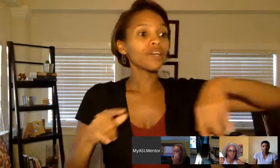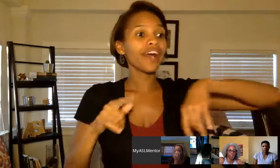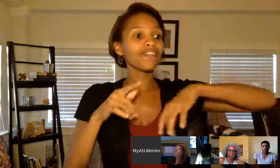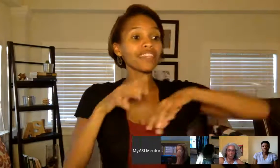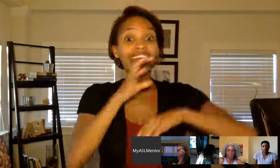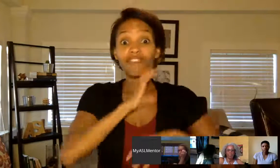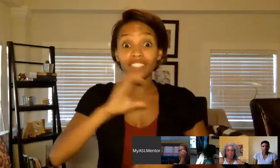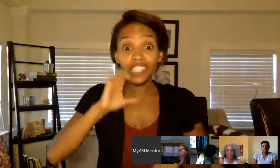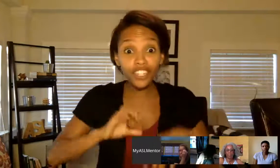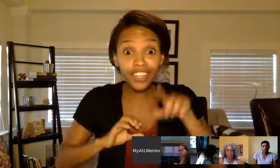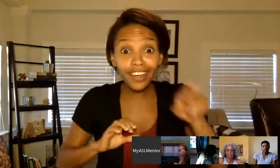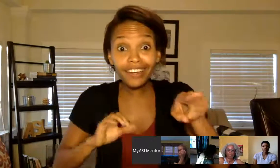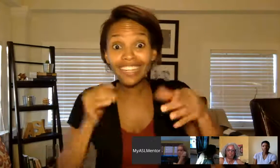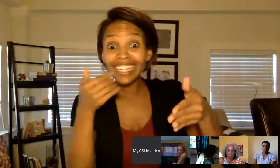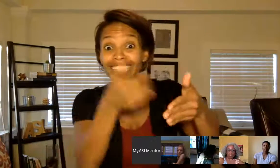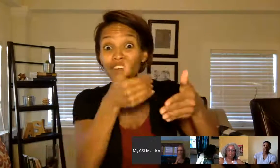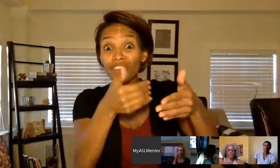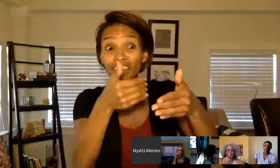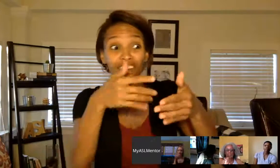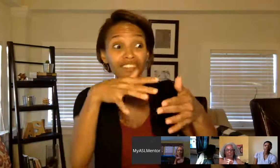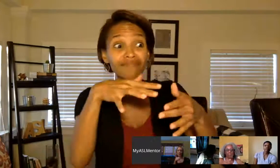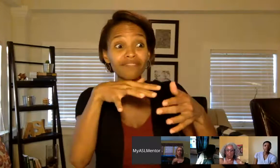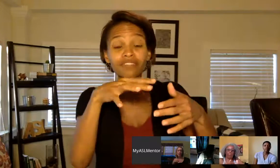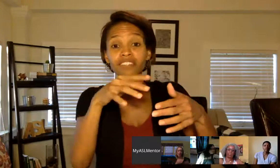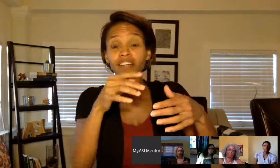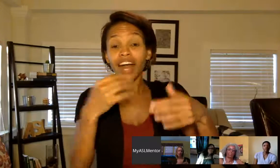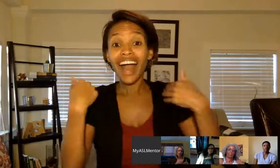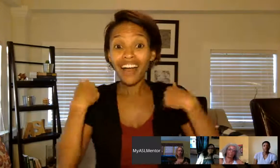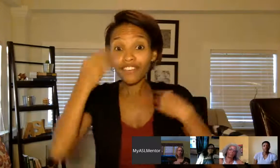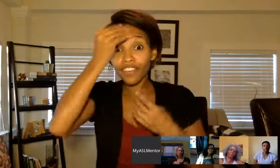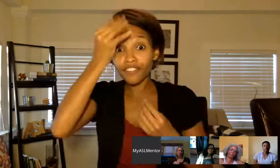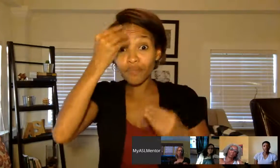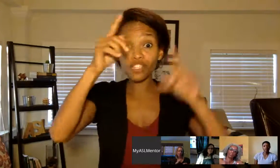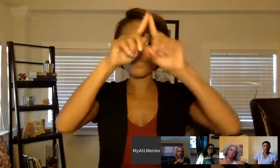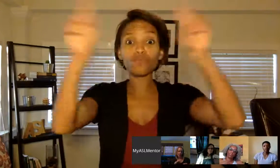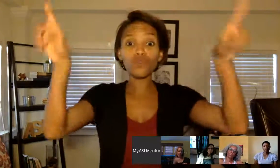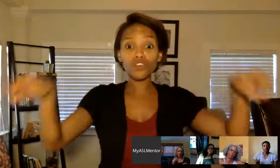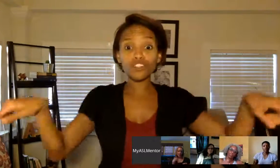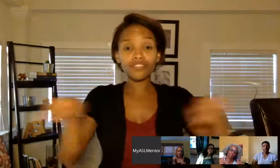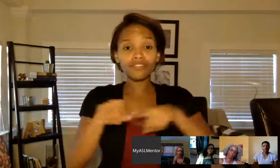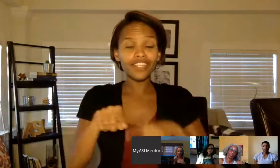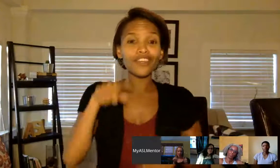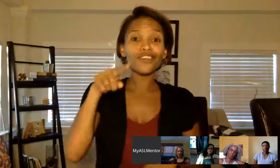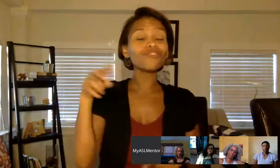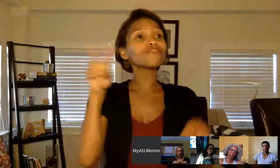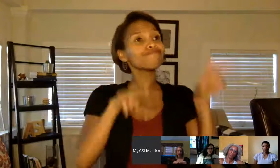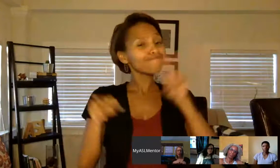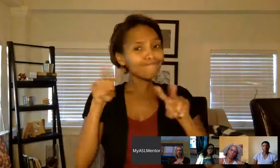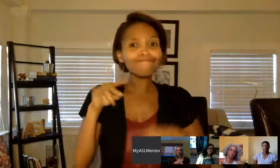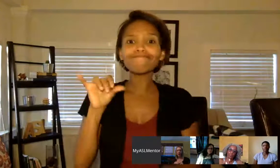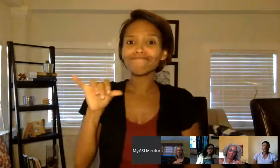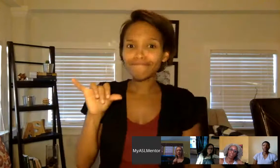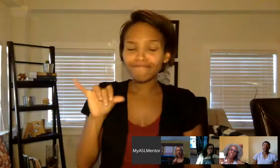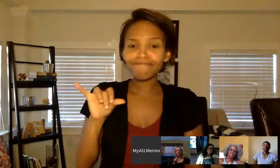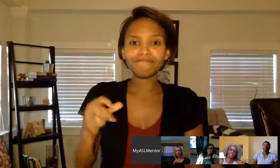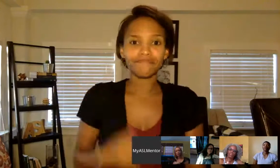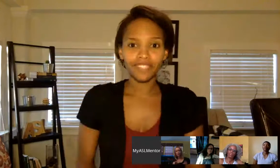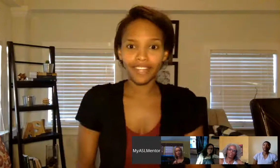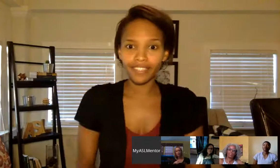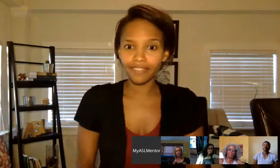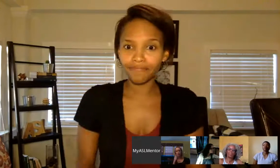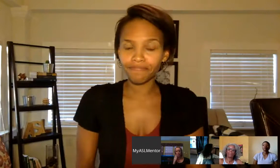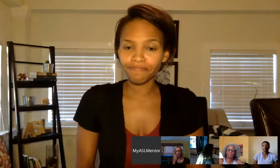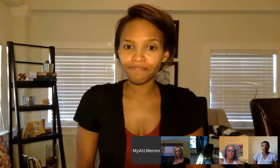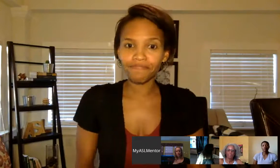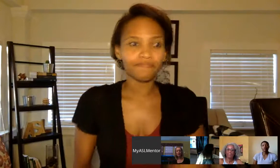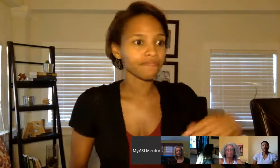So we have the cafeteria near there, have information board, and that's